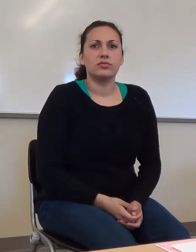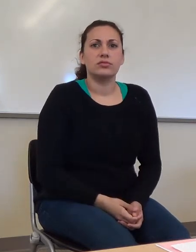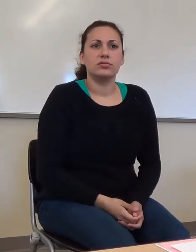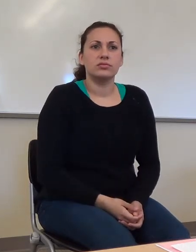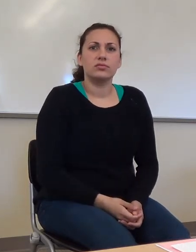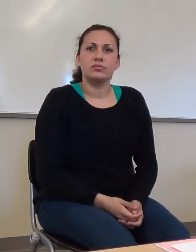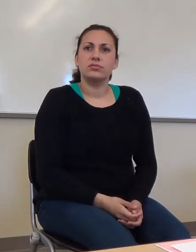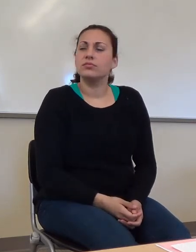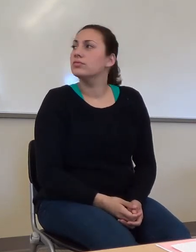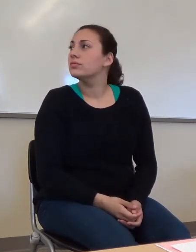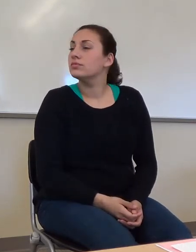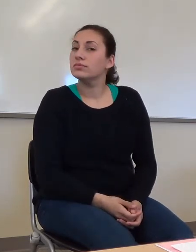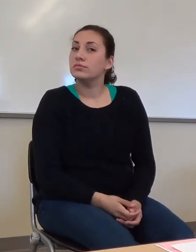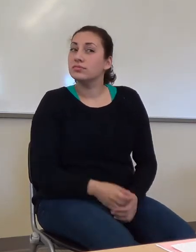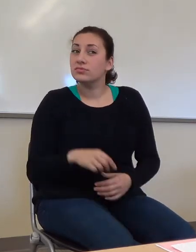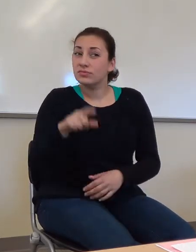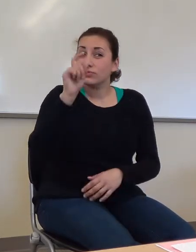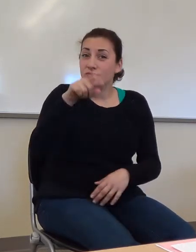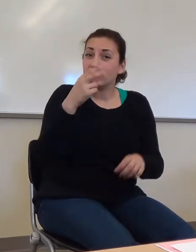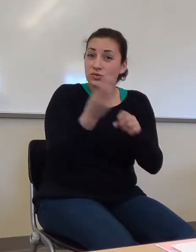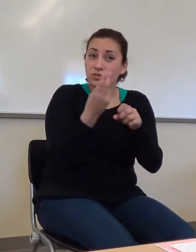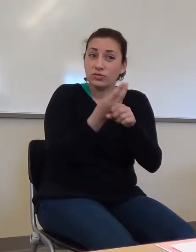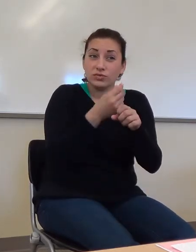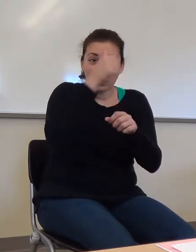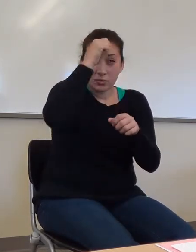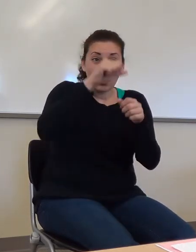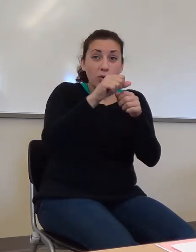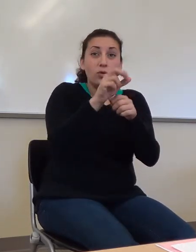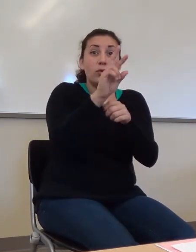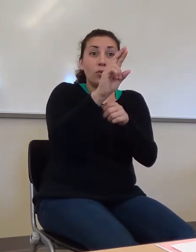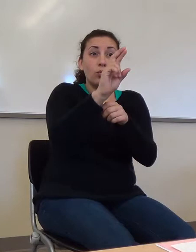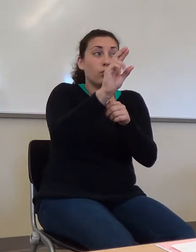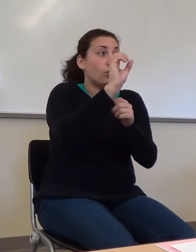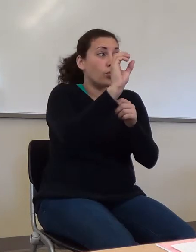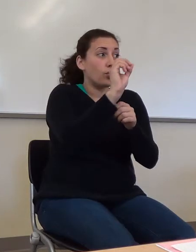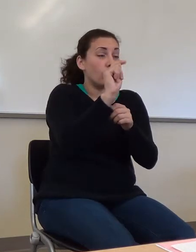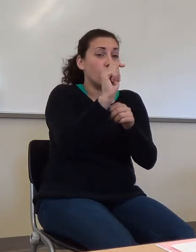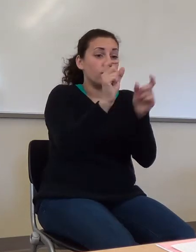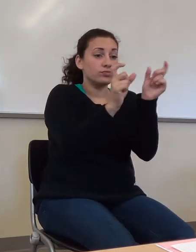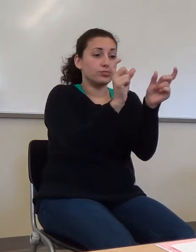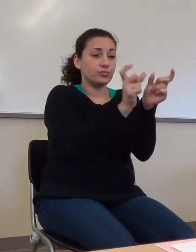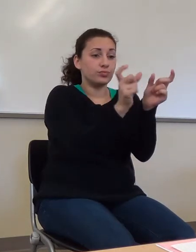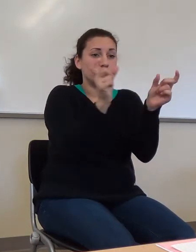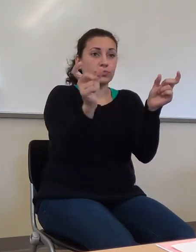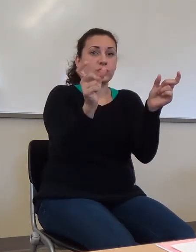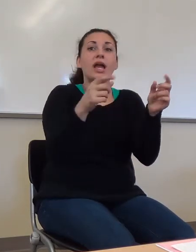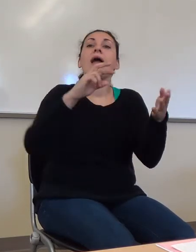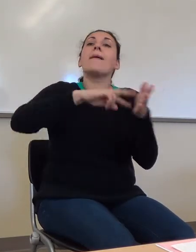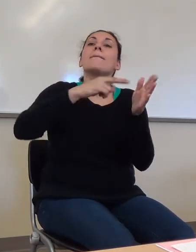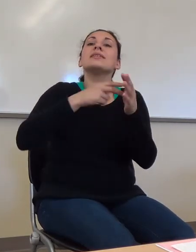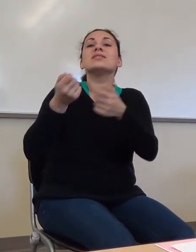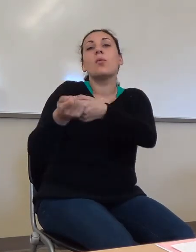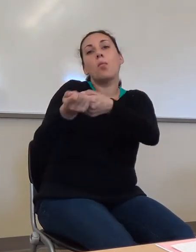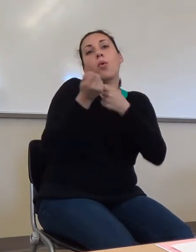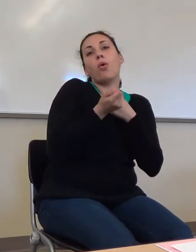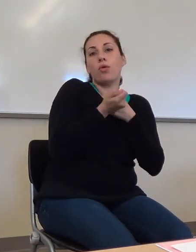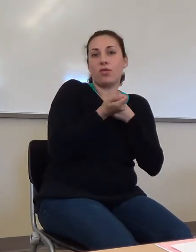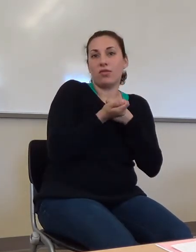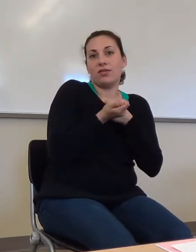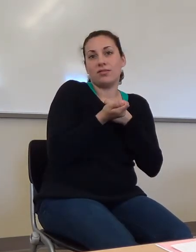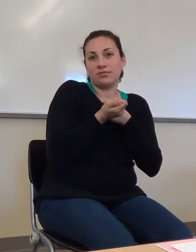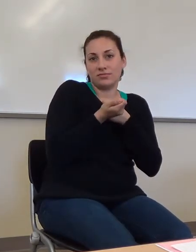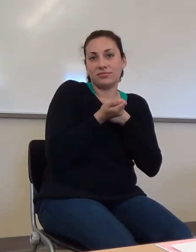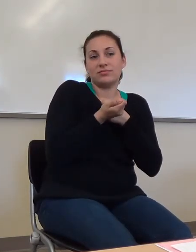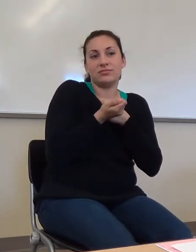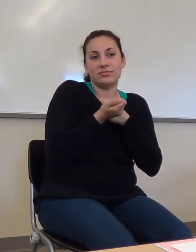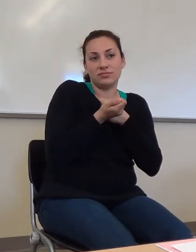That's what, I want you to be using those roots that we've used. Tract means to pull. You said it. Okay, I